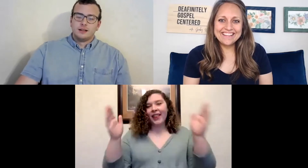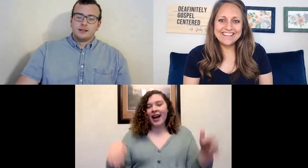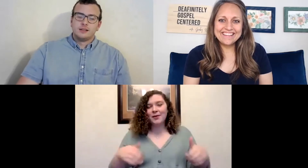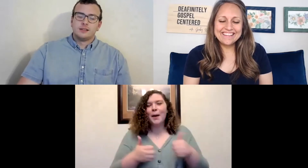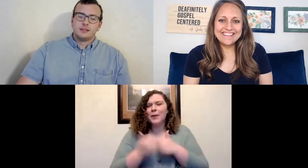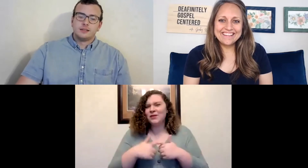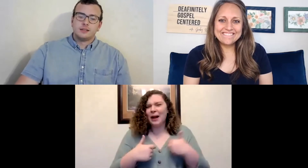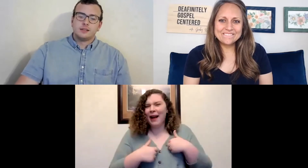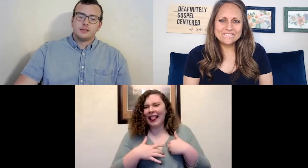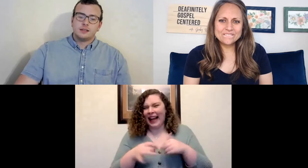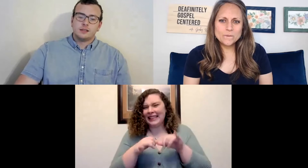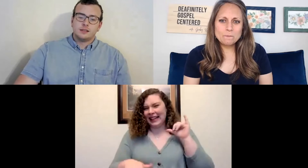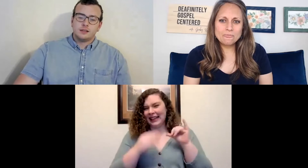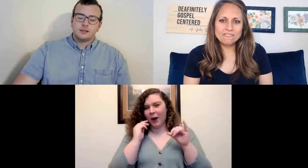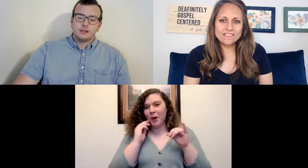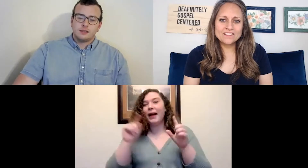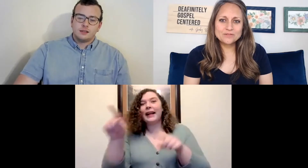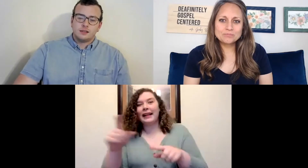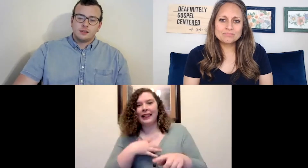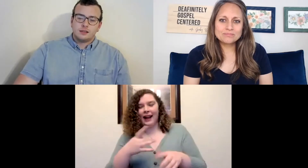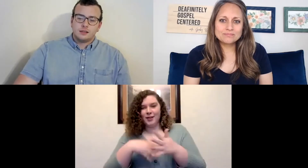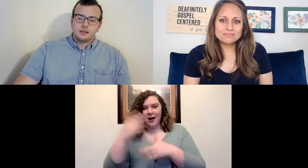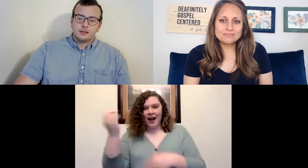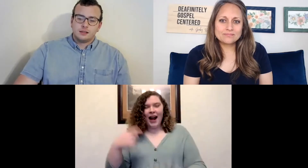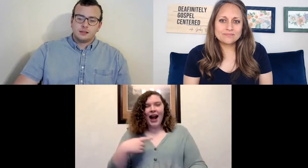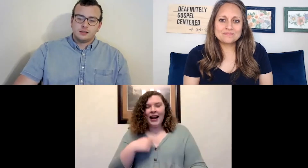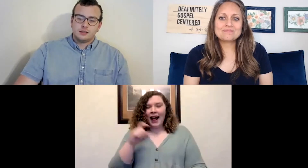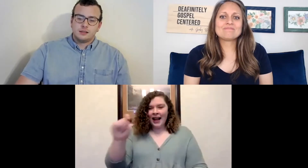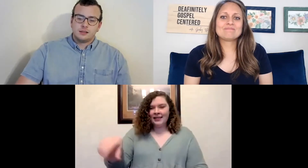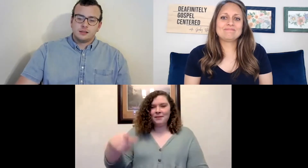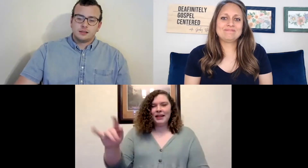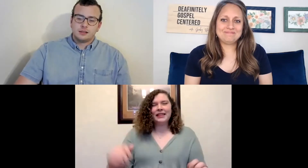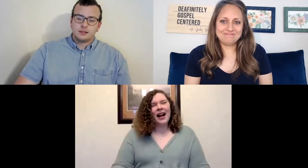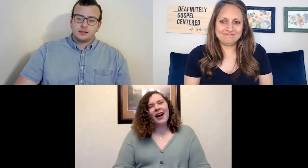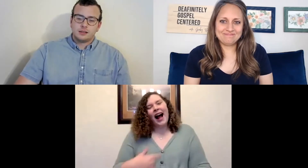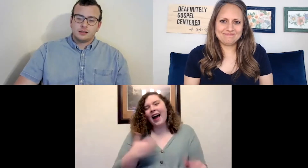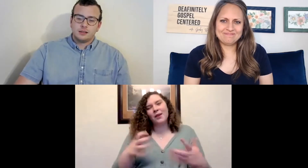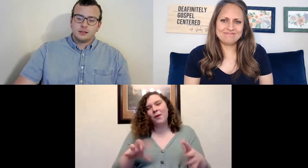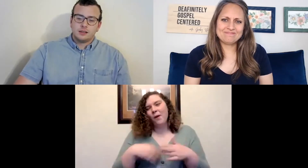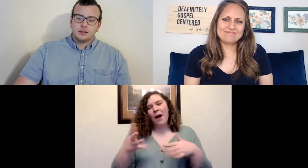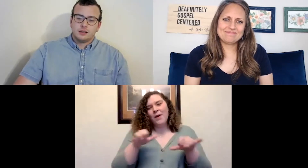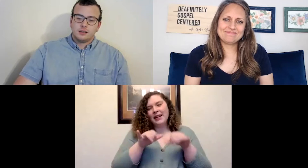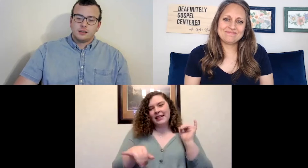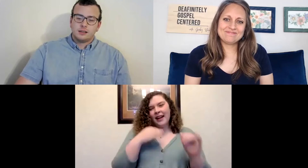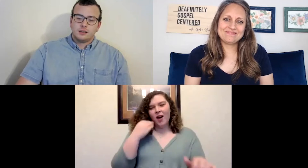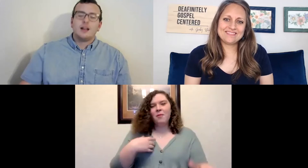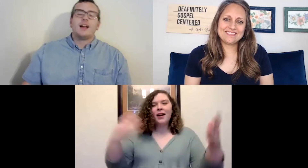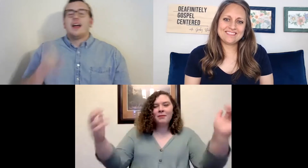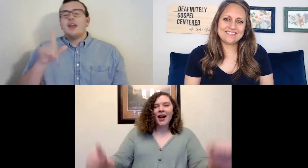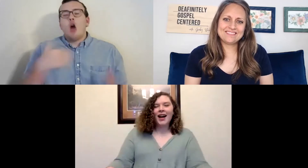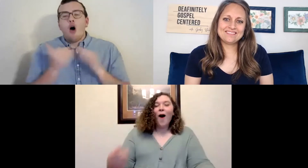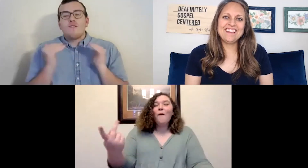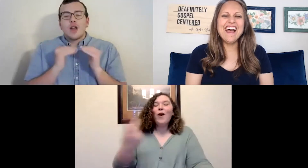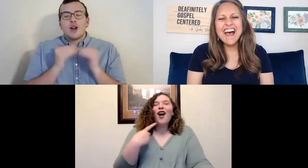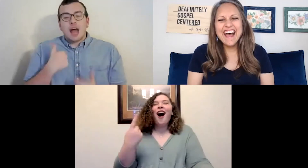they had. I wanted to get out of the house. And most of the time, I like staying home, and he likes to go out. So I went over and To be asked him. fair, I was He was saying like, yeah,